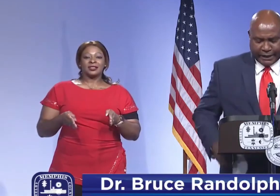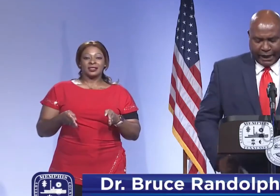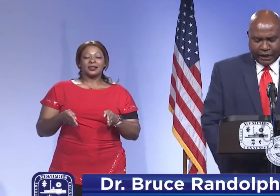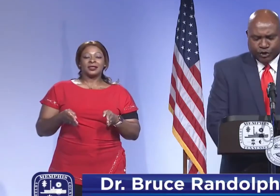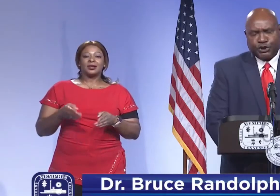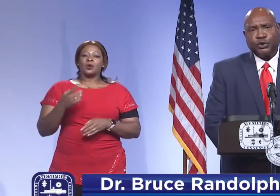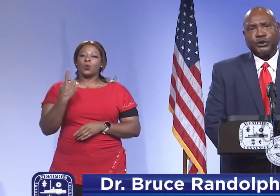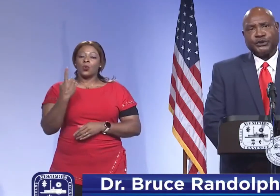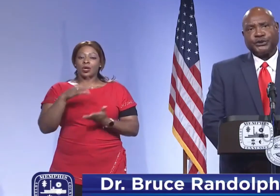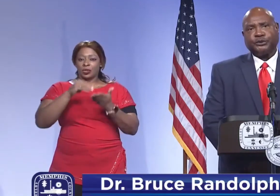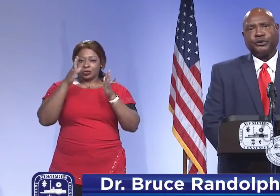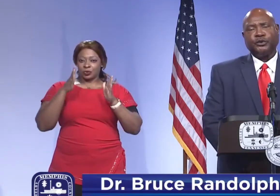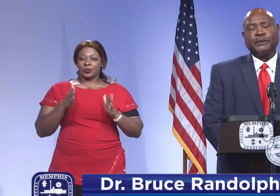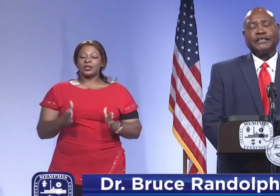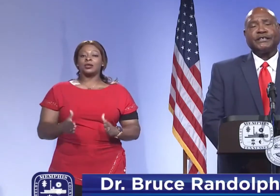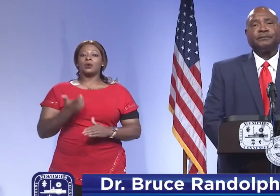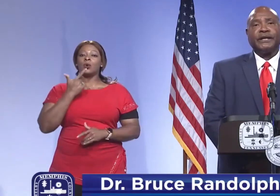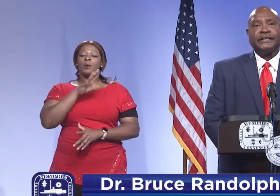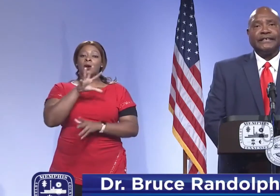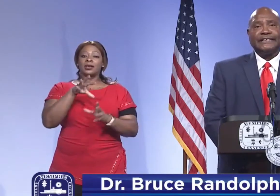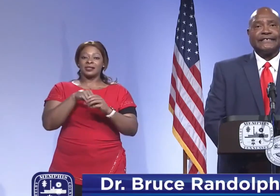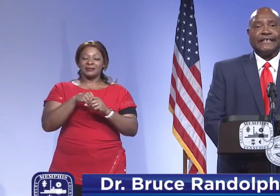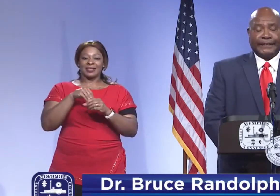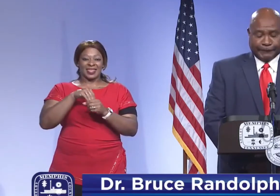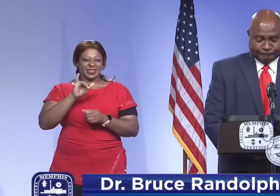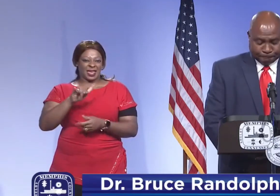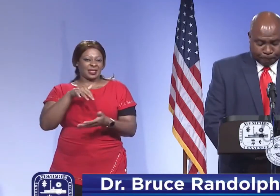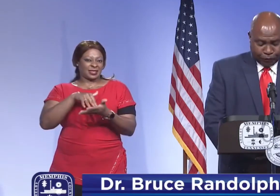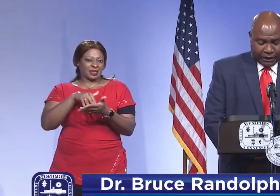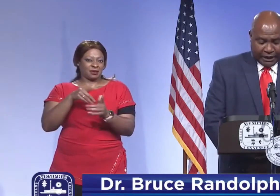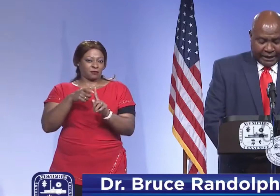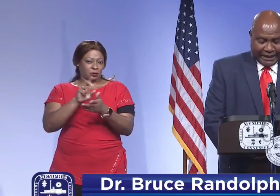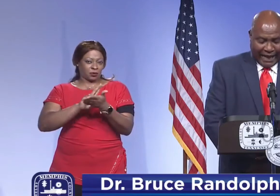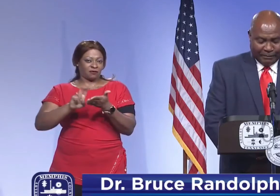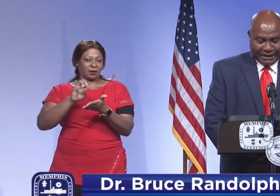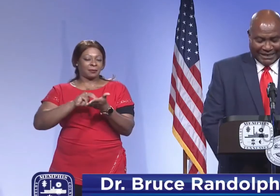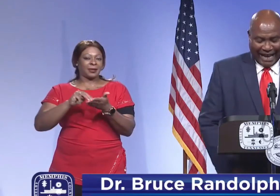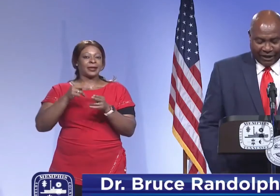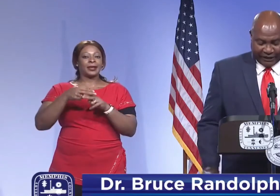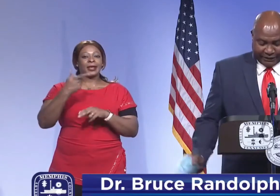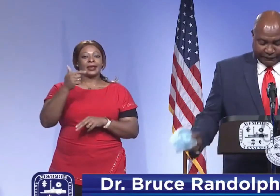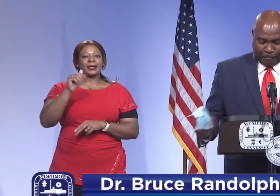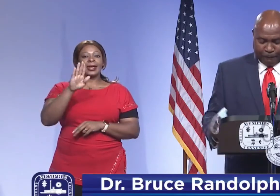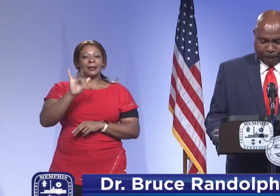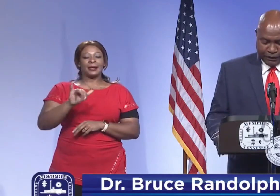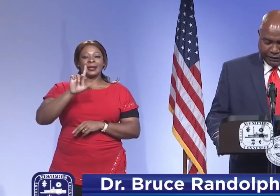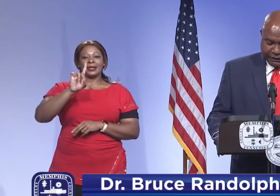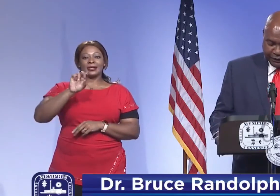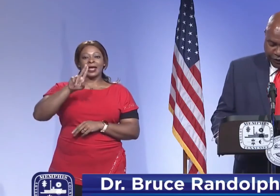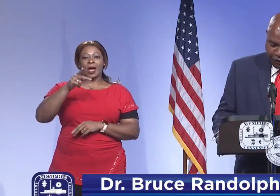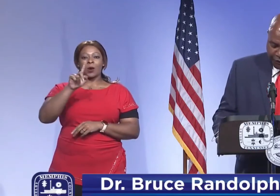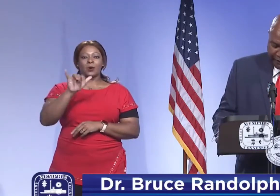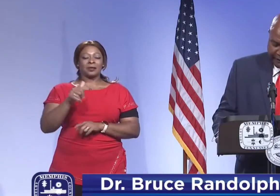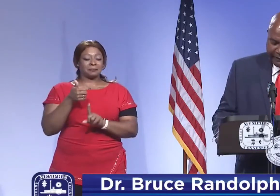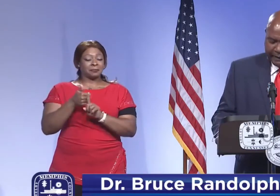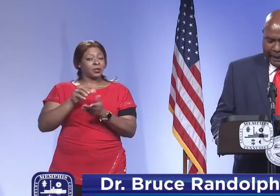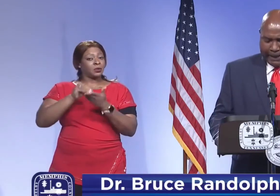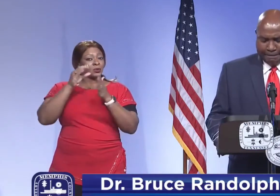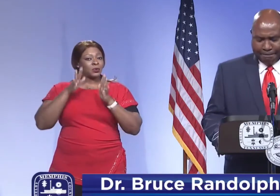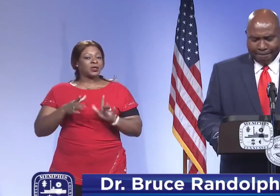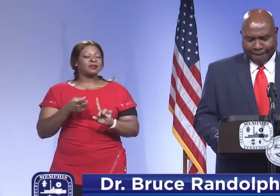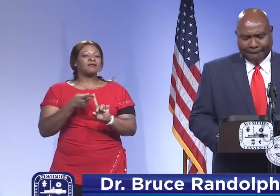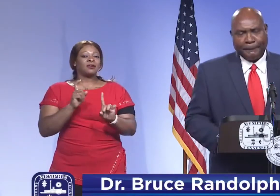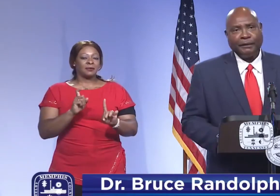the students who participated in this study, Gabby Dowdy. She's a student at